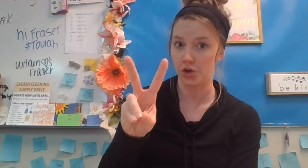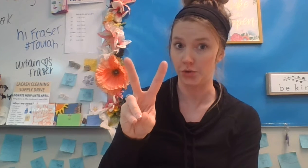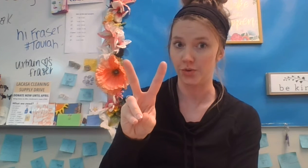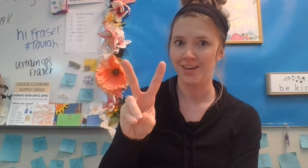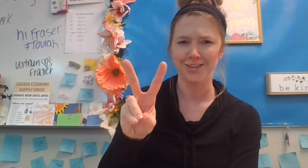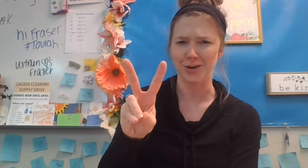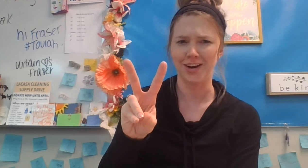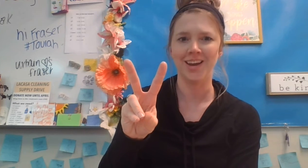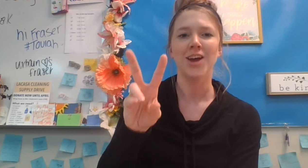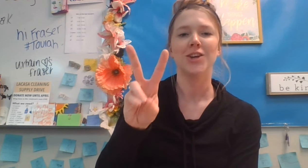202,